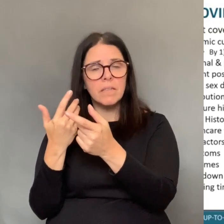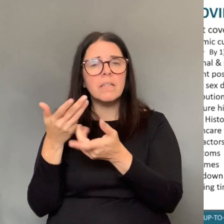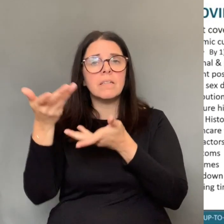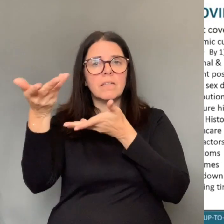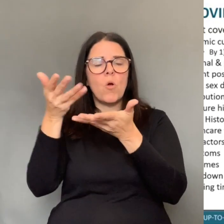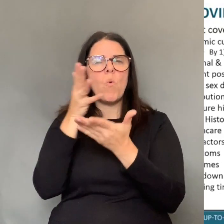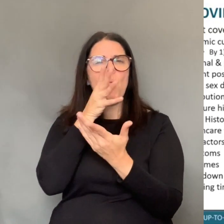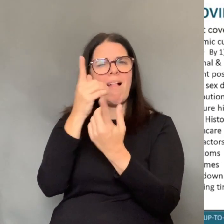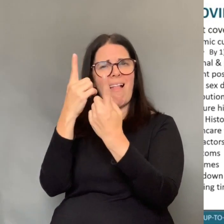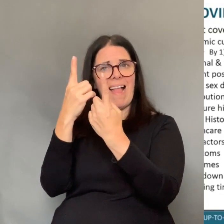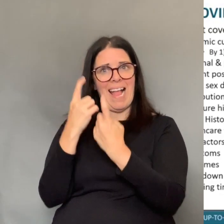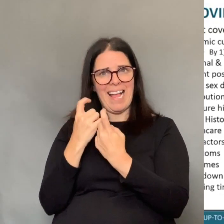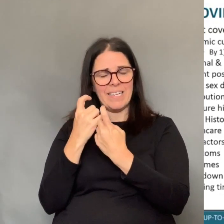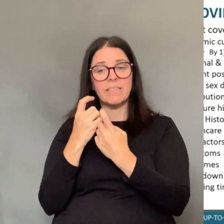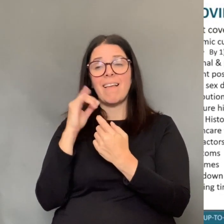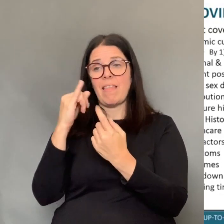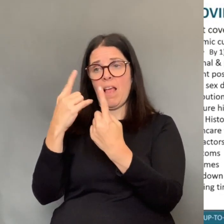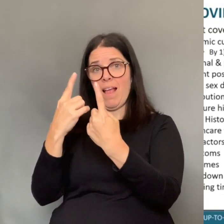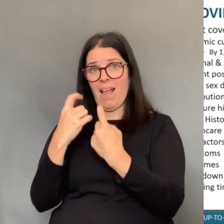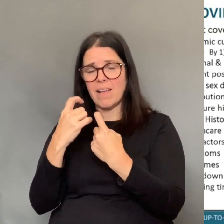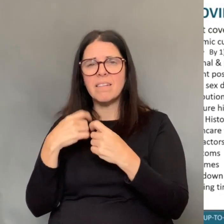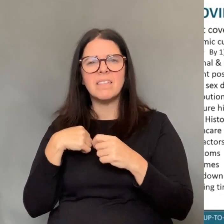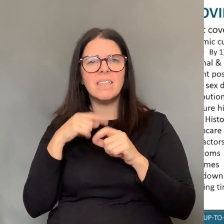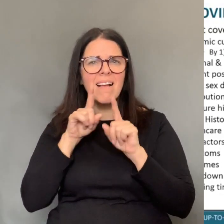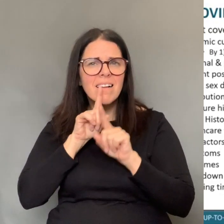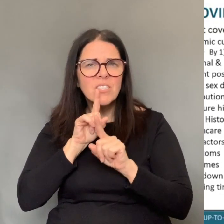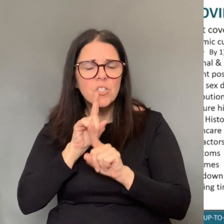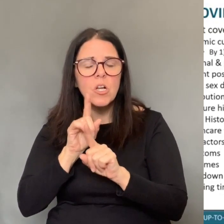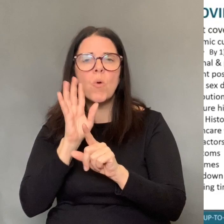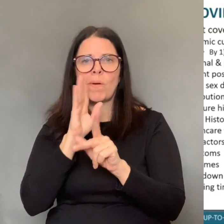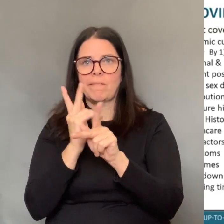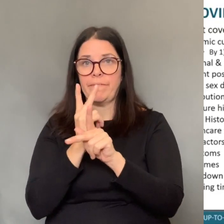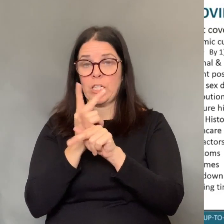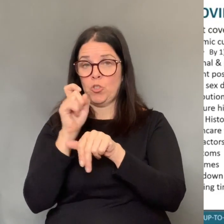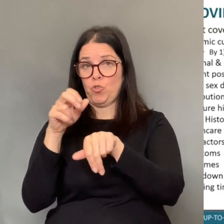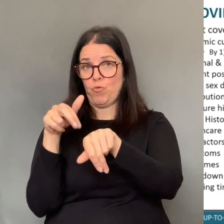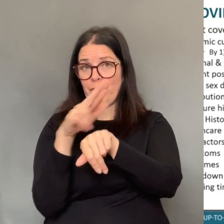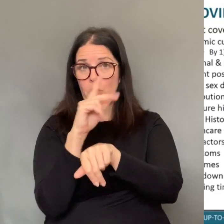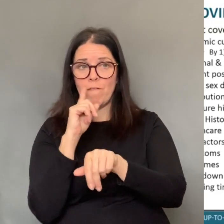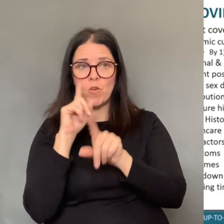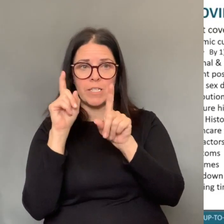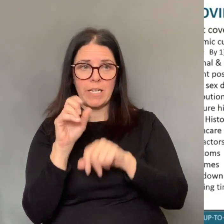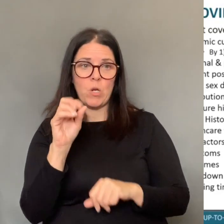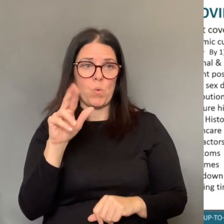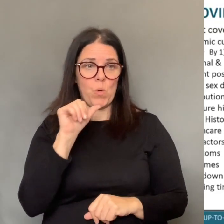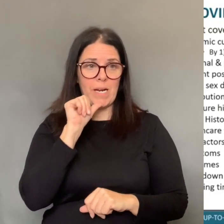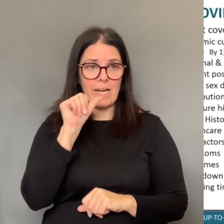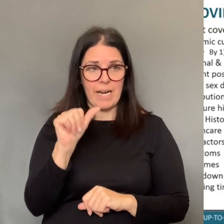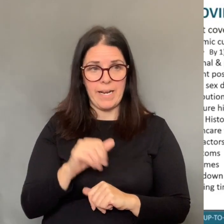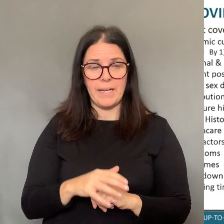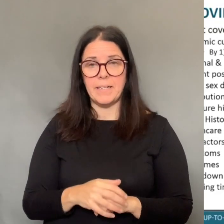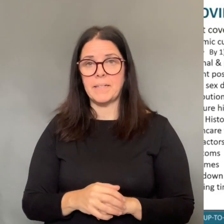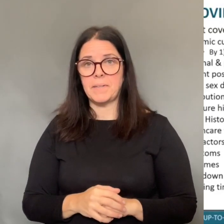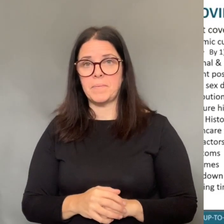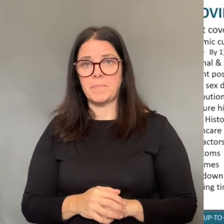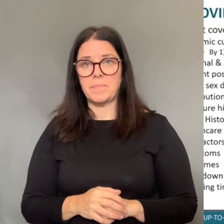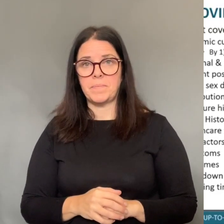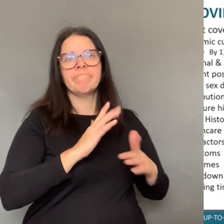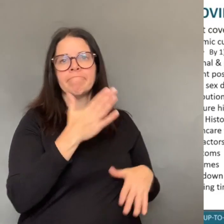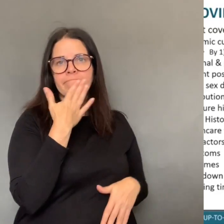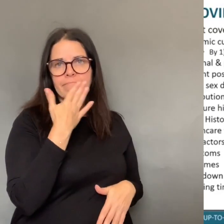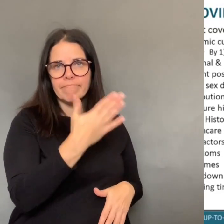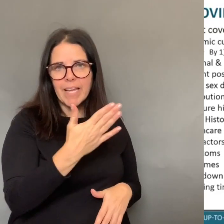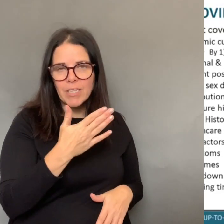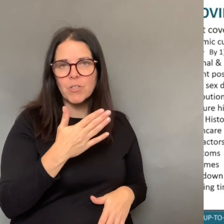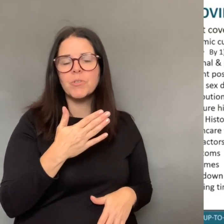pandemic in the region, it is with great sadness that we lost 3 lives yesterday fighting COVID-19 in our region. A male and